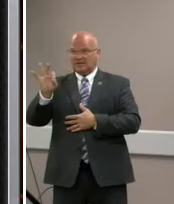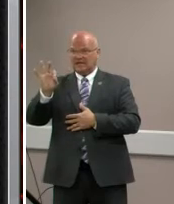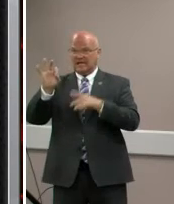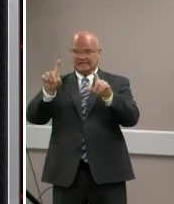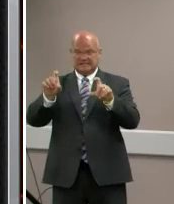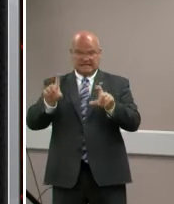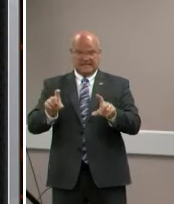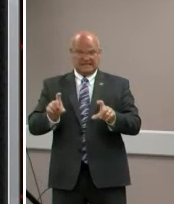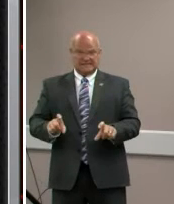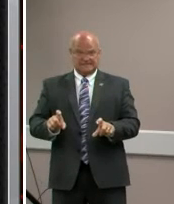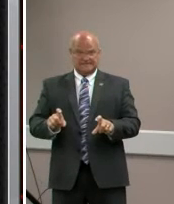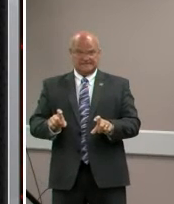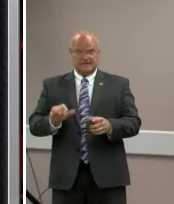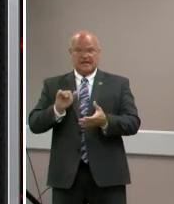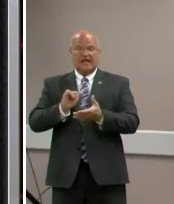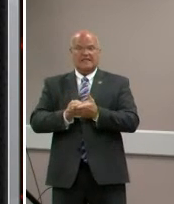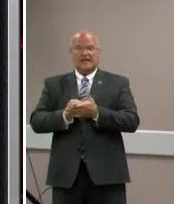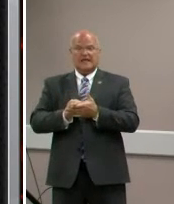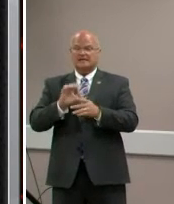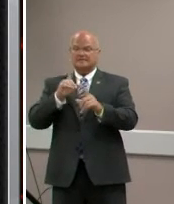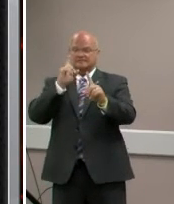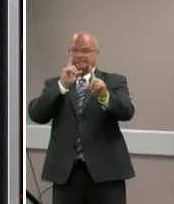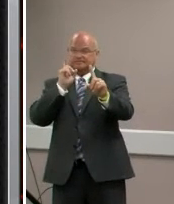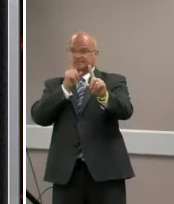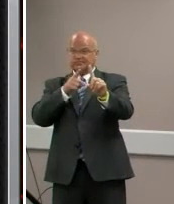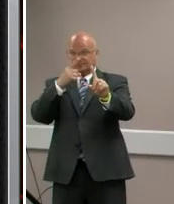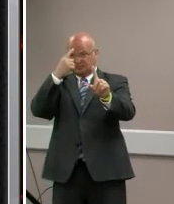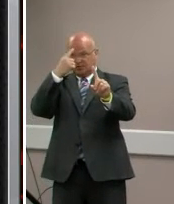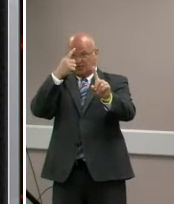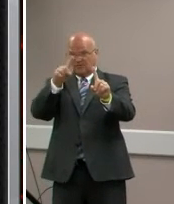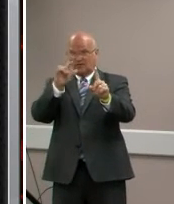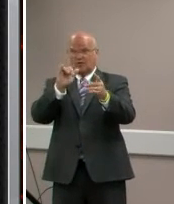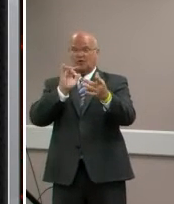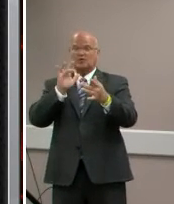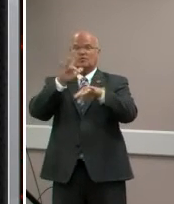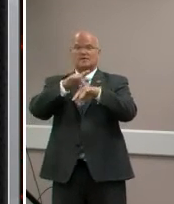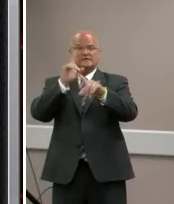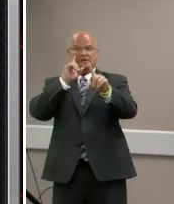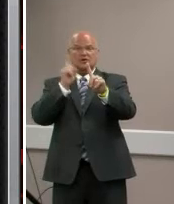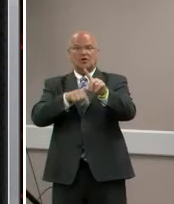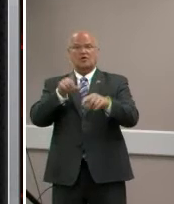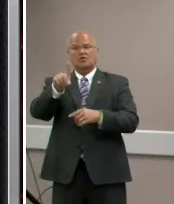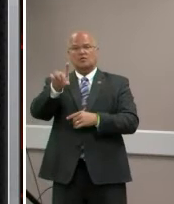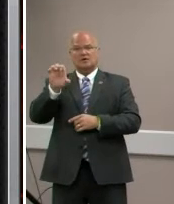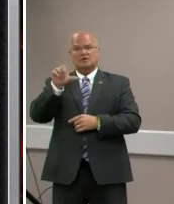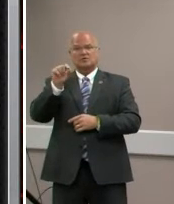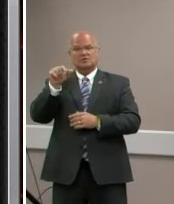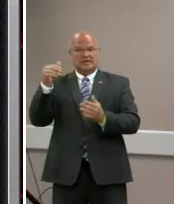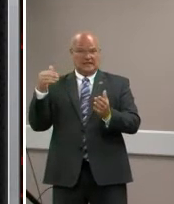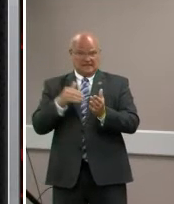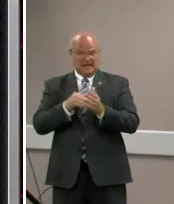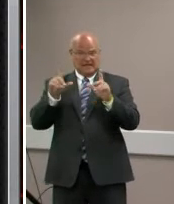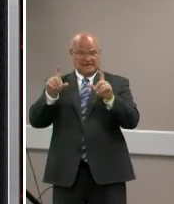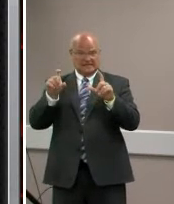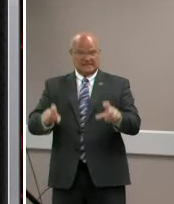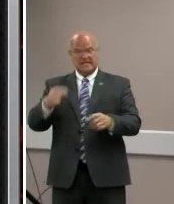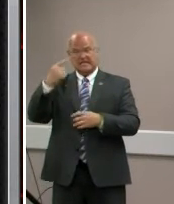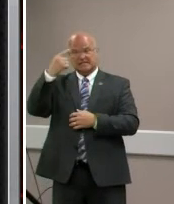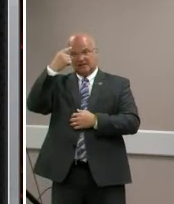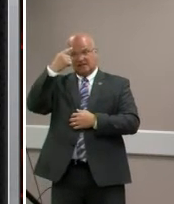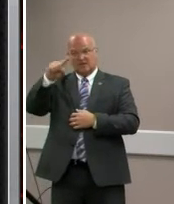4,849 tests. That puts us on target for reaching our goal of 120,000